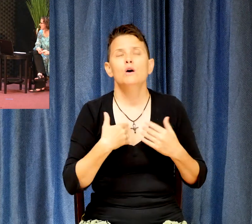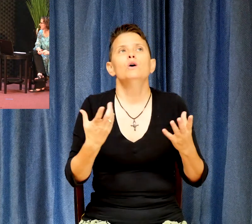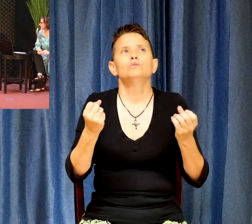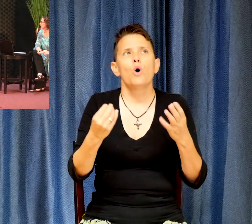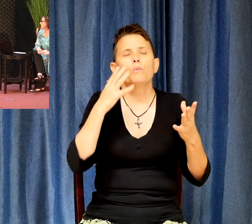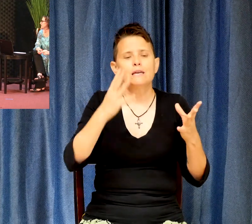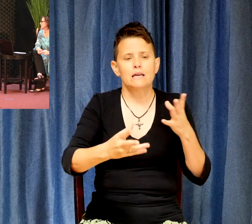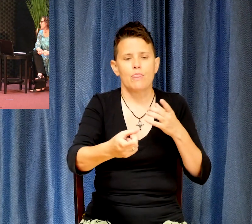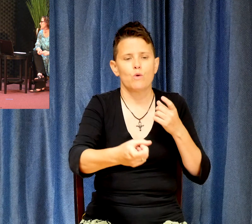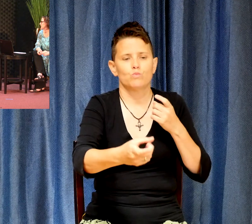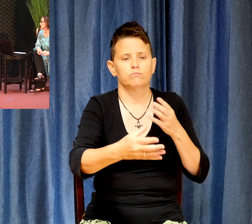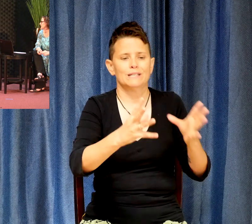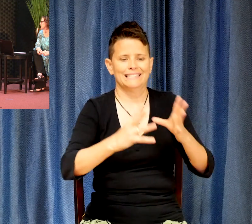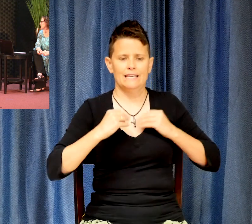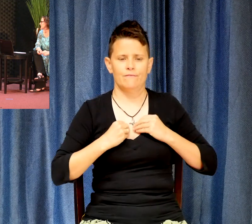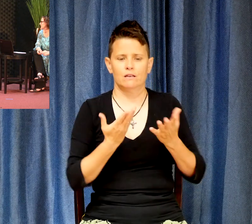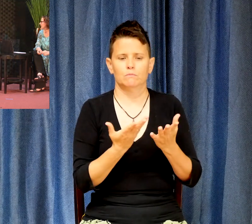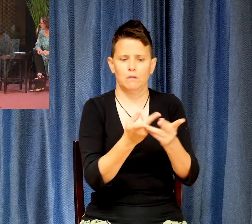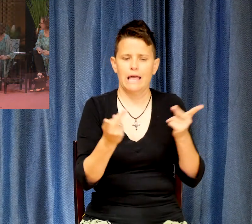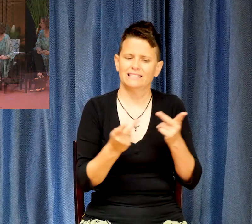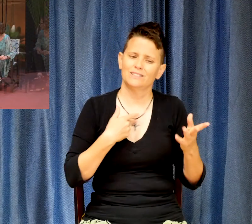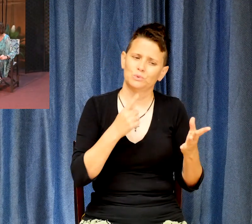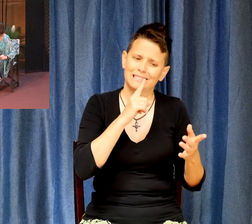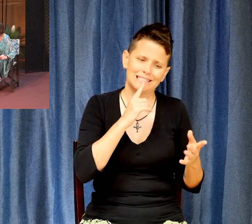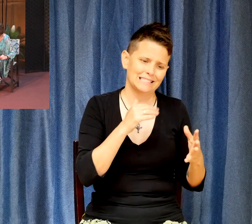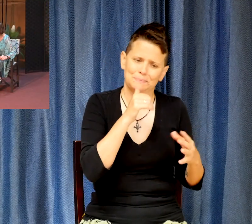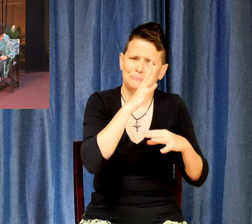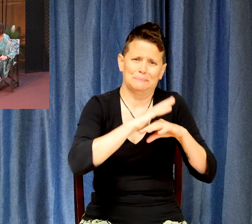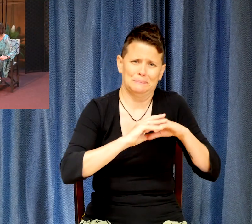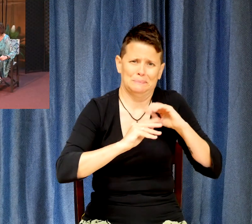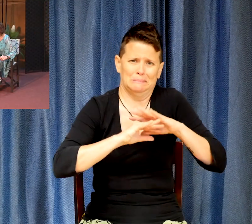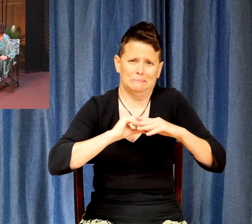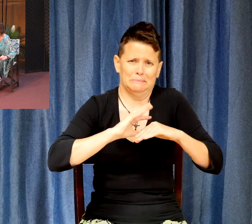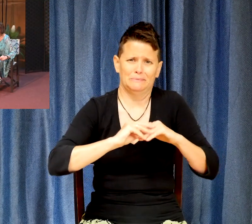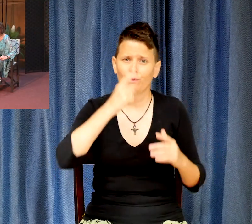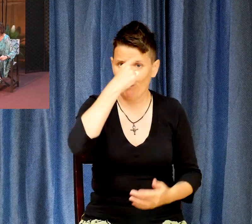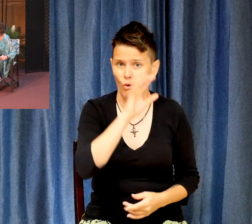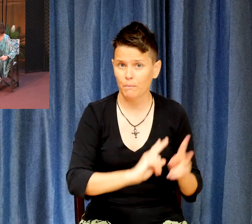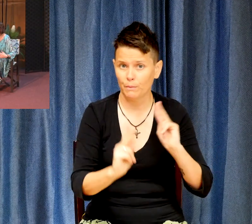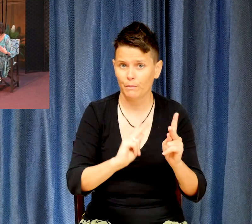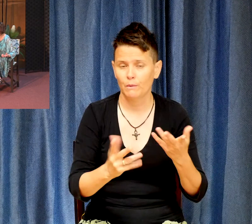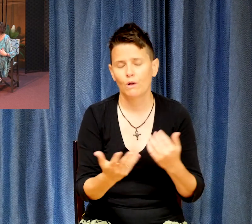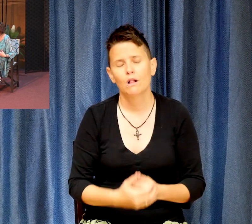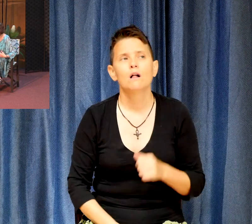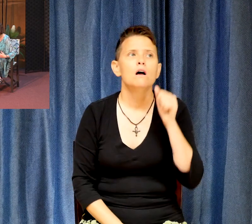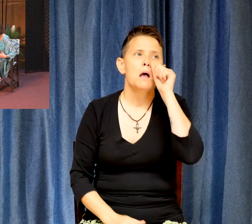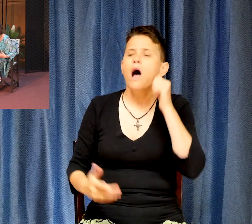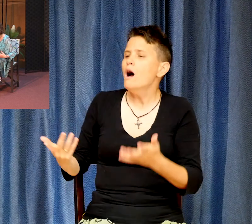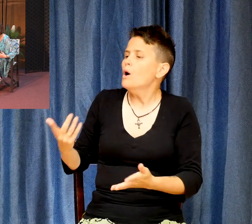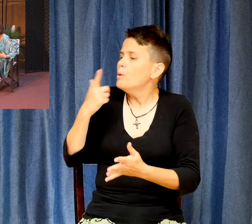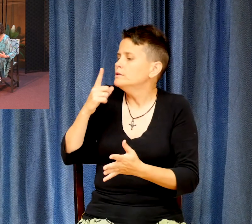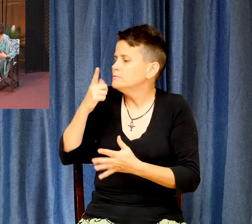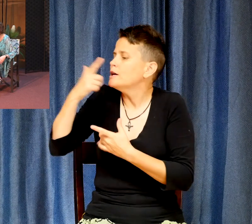our receivership, I think is really uncomfortable. Yeah, that's really powerful. That there doesn't need to be a